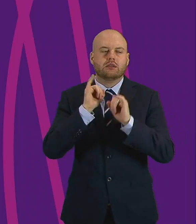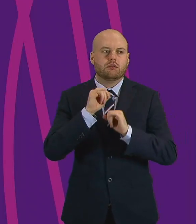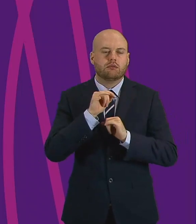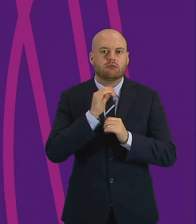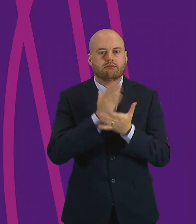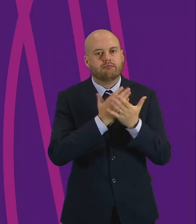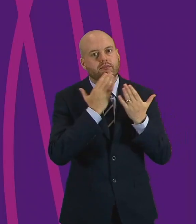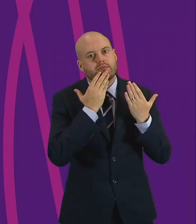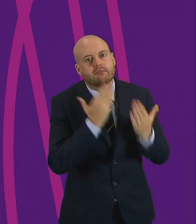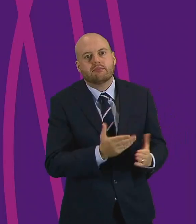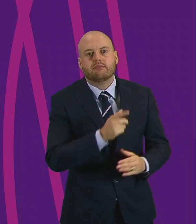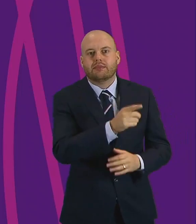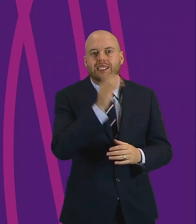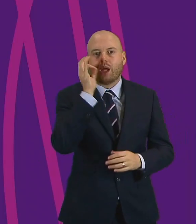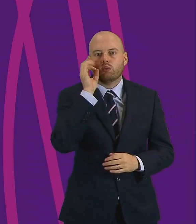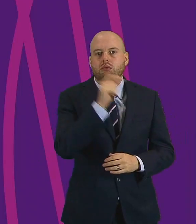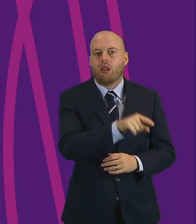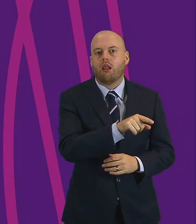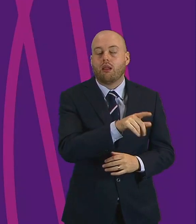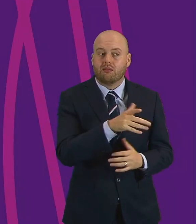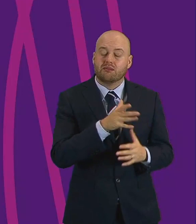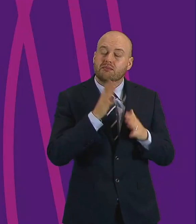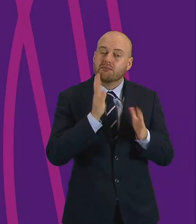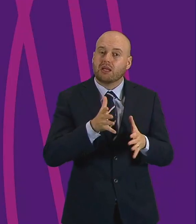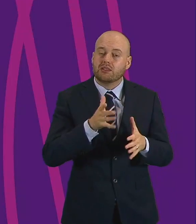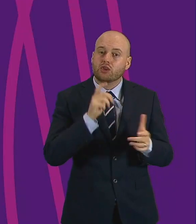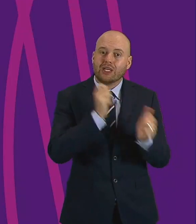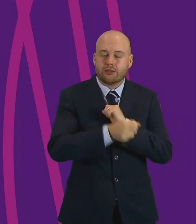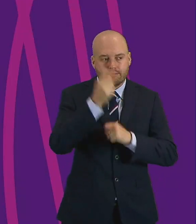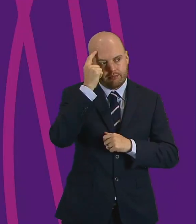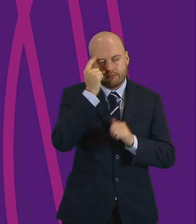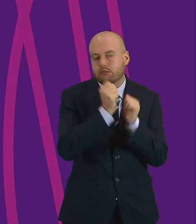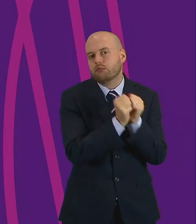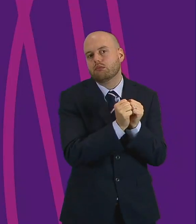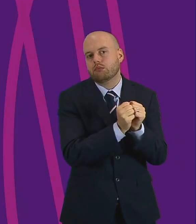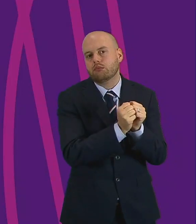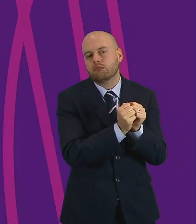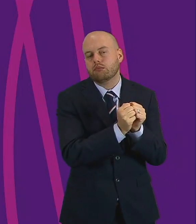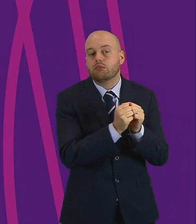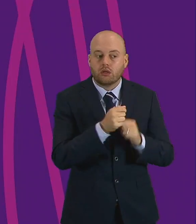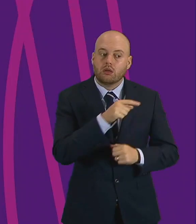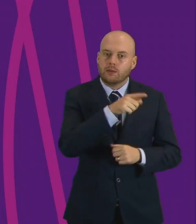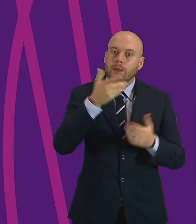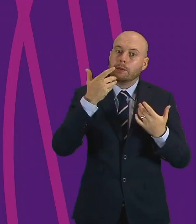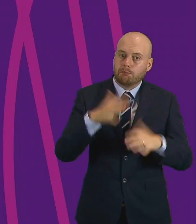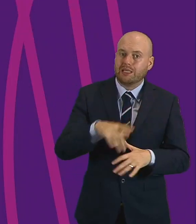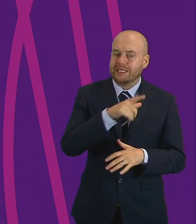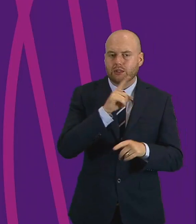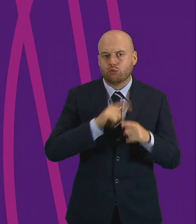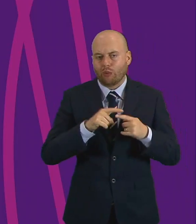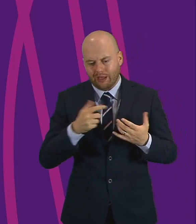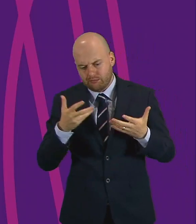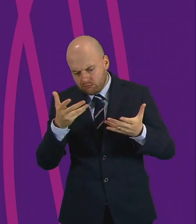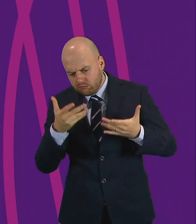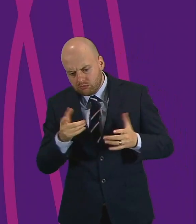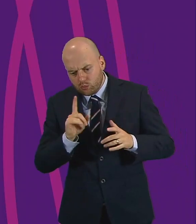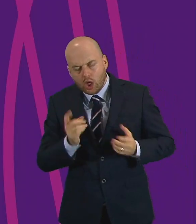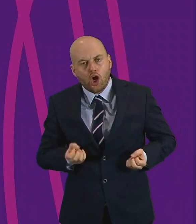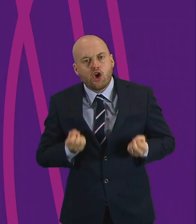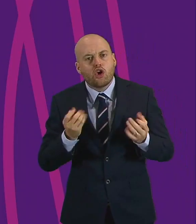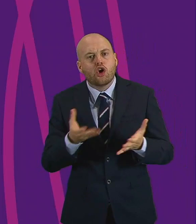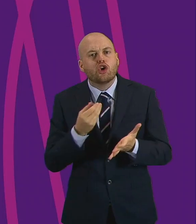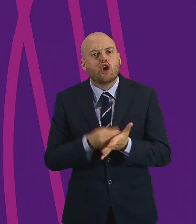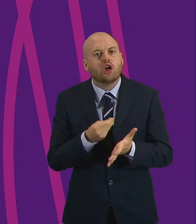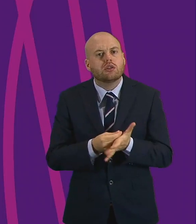have been doing an ongoing exercise on costs associated with this crisis. The Finance Secretary knows all about